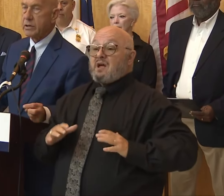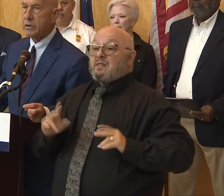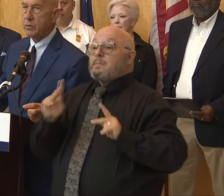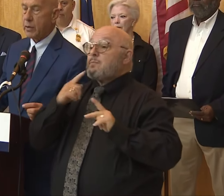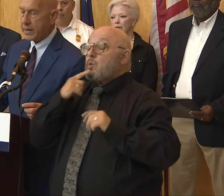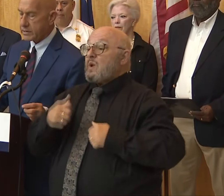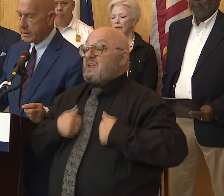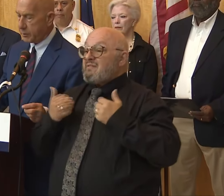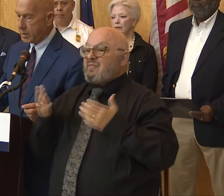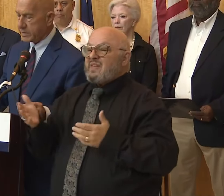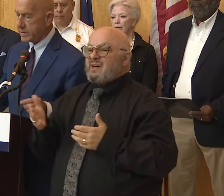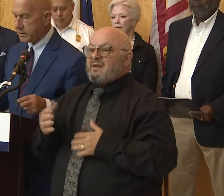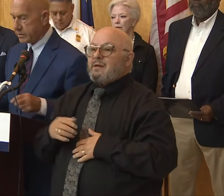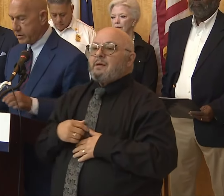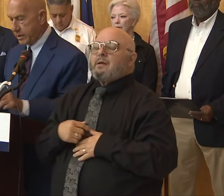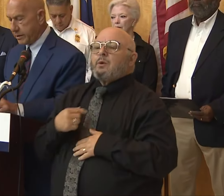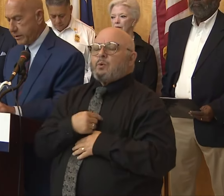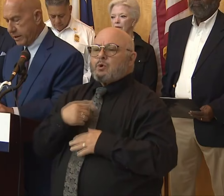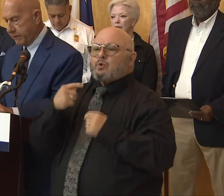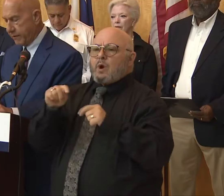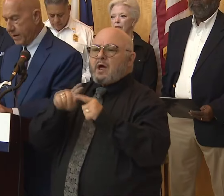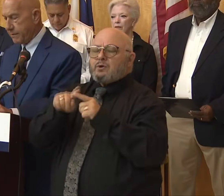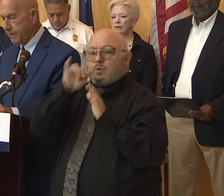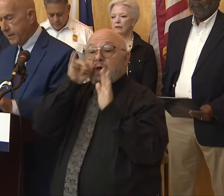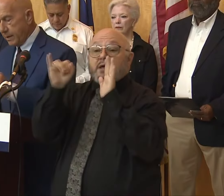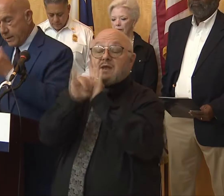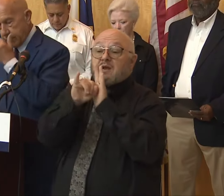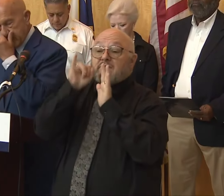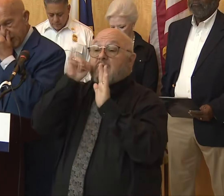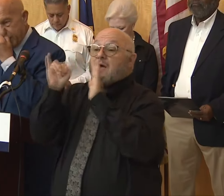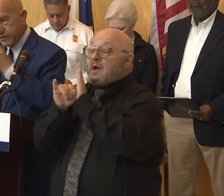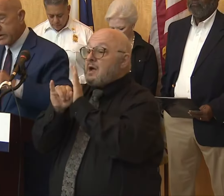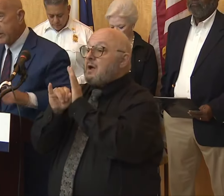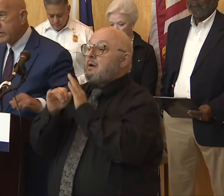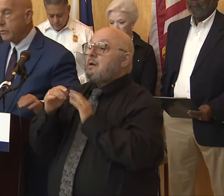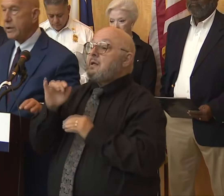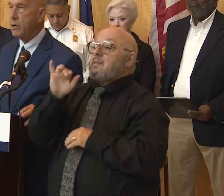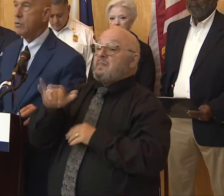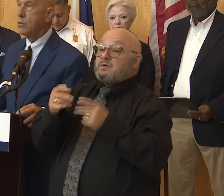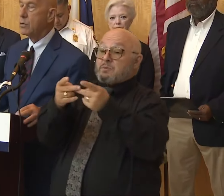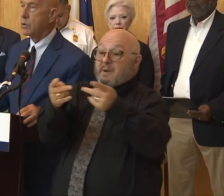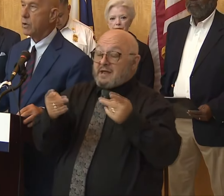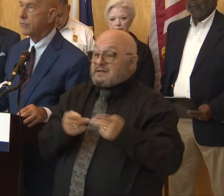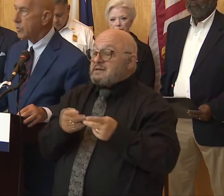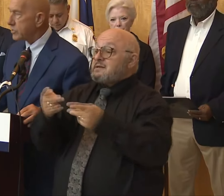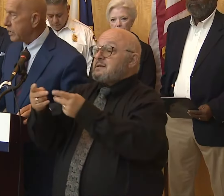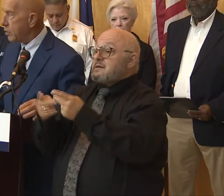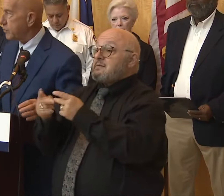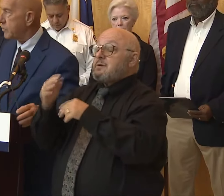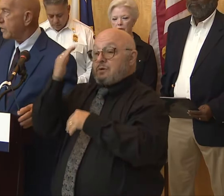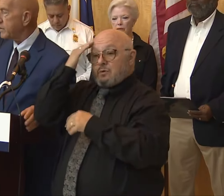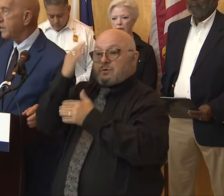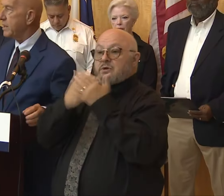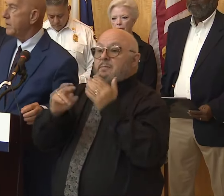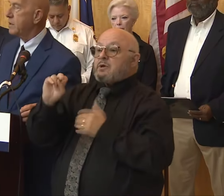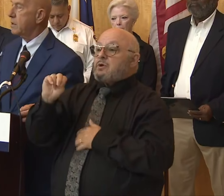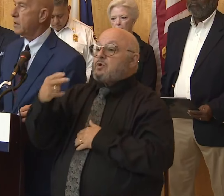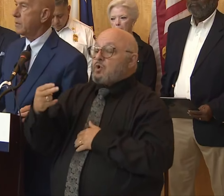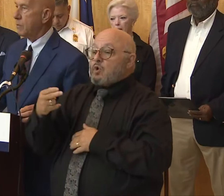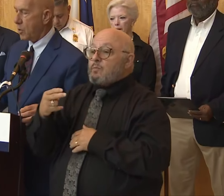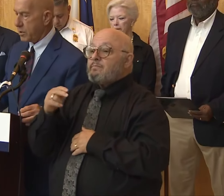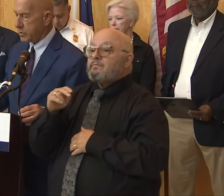residents. We're actually in the process of trying to identify these facilities. We know of nursing homes, they're our